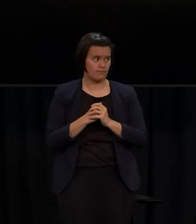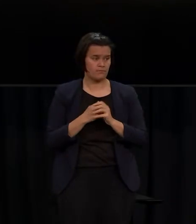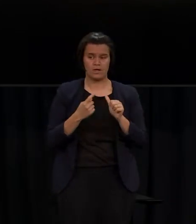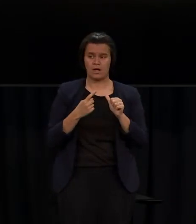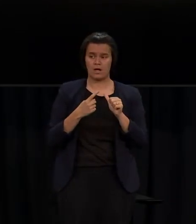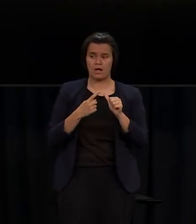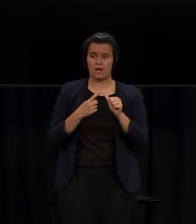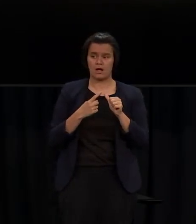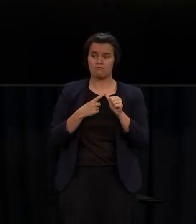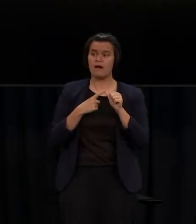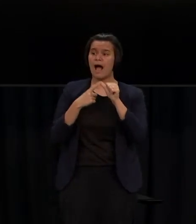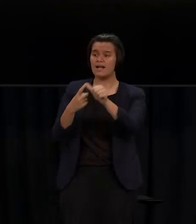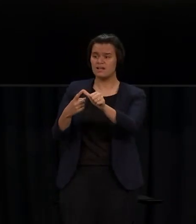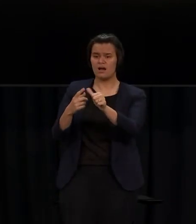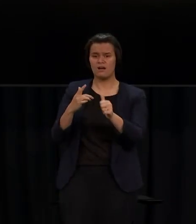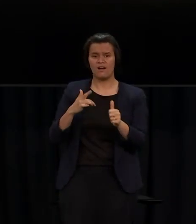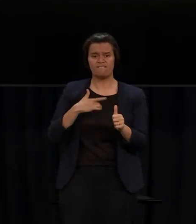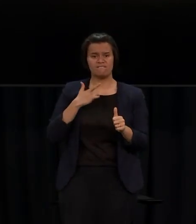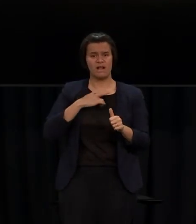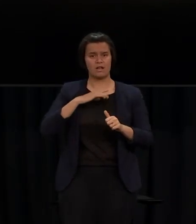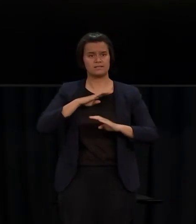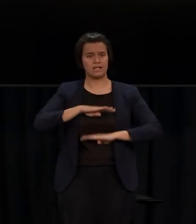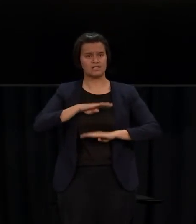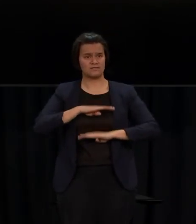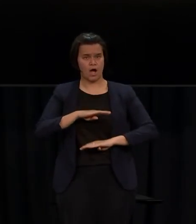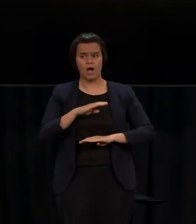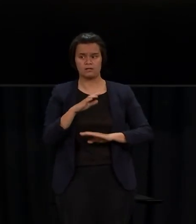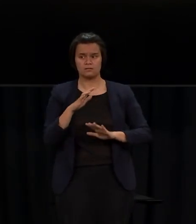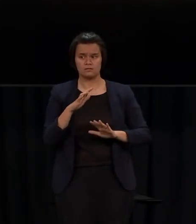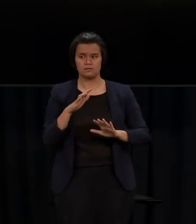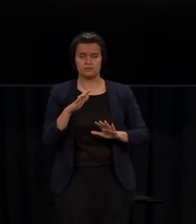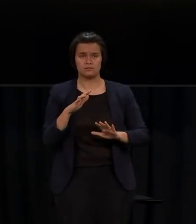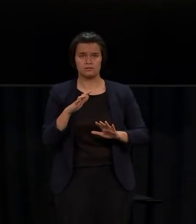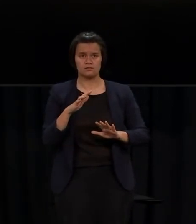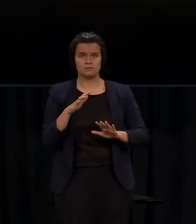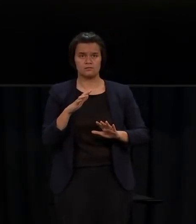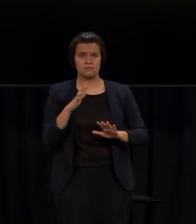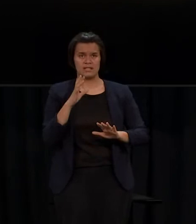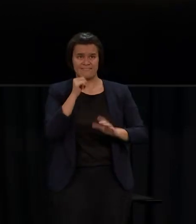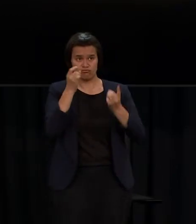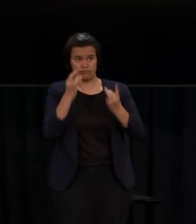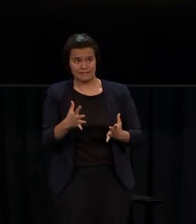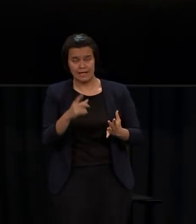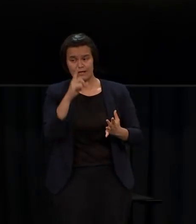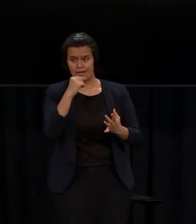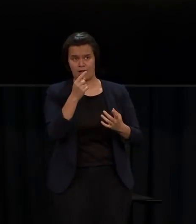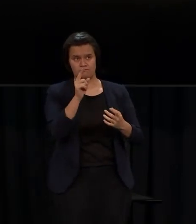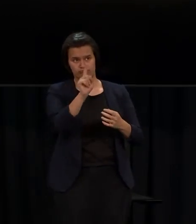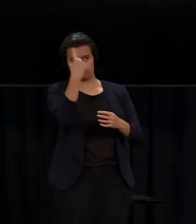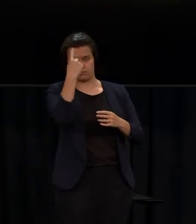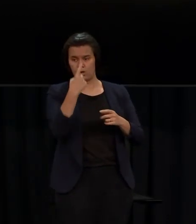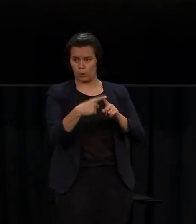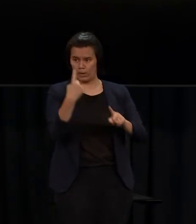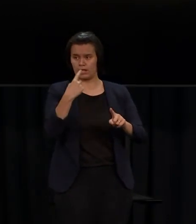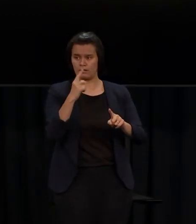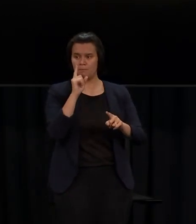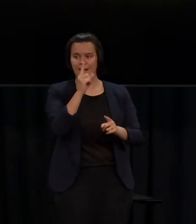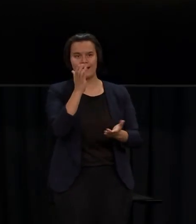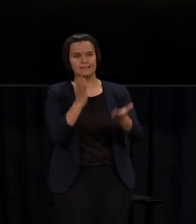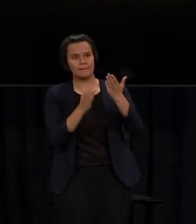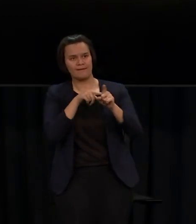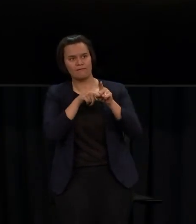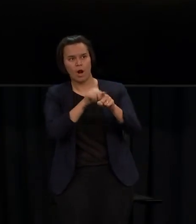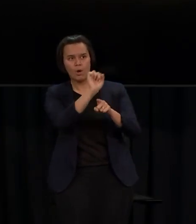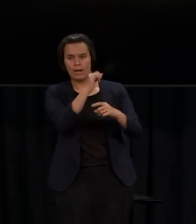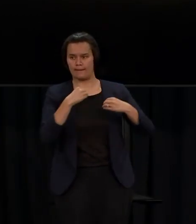we're confident that we're in the game around ordering them. The challenge will be the ability of Pfizer to manufacture them to meet the demand,